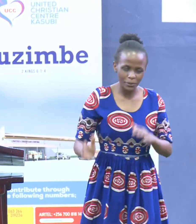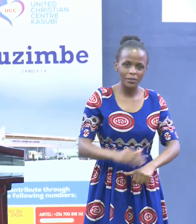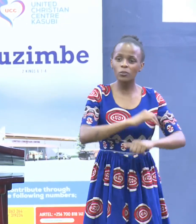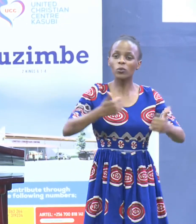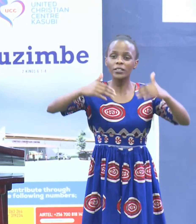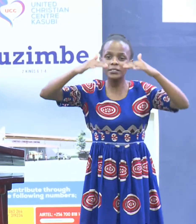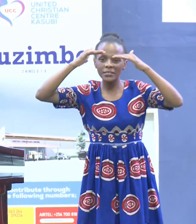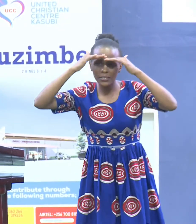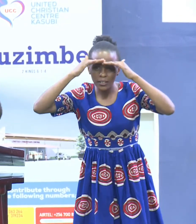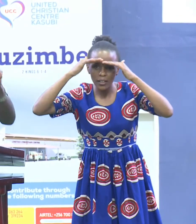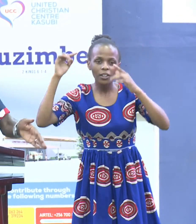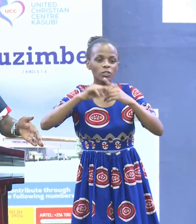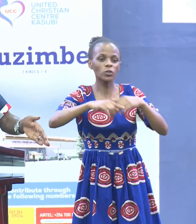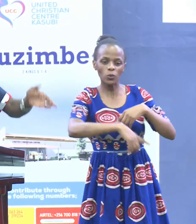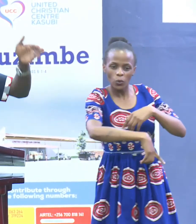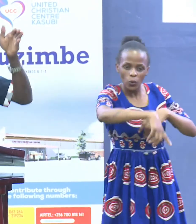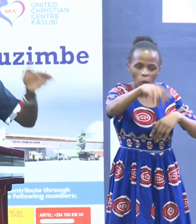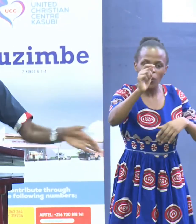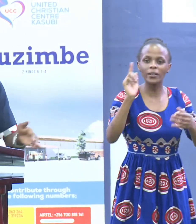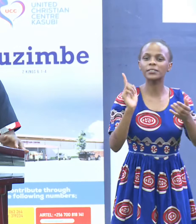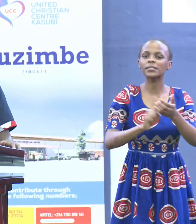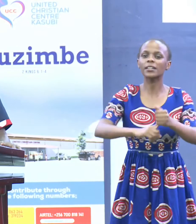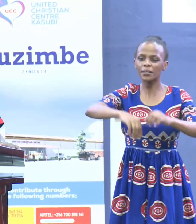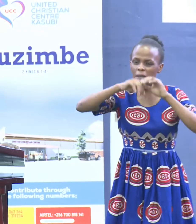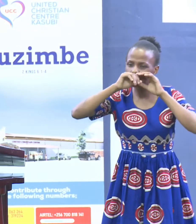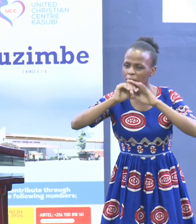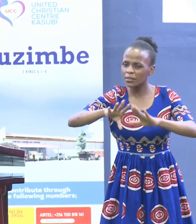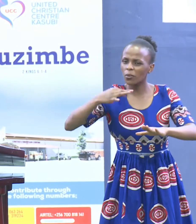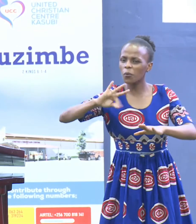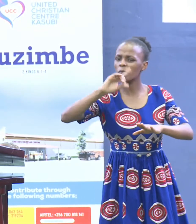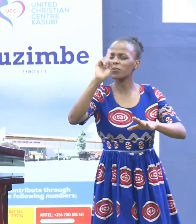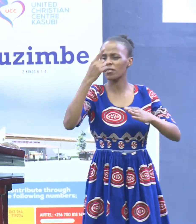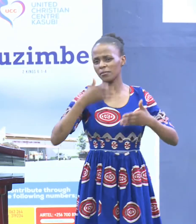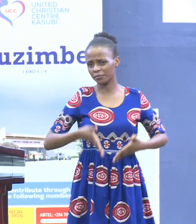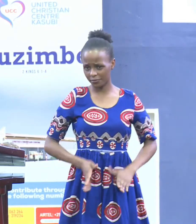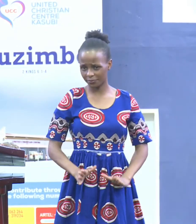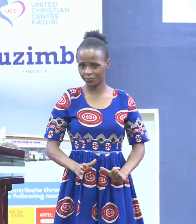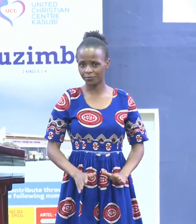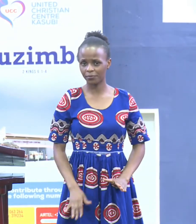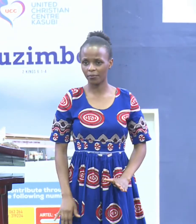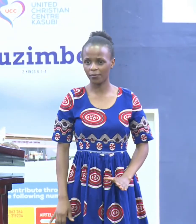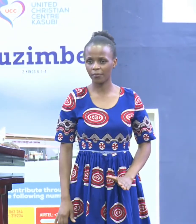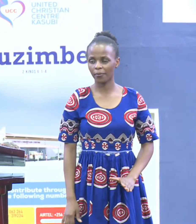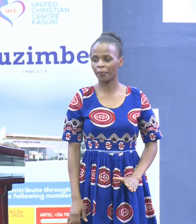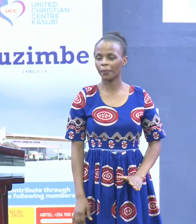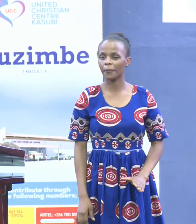well Jacob. Agenda afune omukisa gw'omubereberye. That he may go and get the blessing of the firstborn.